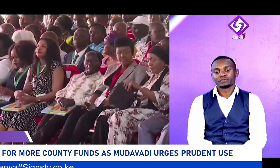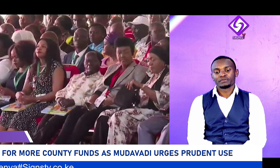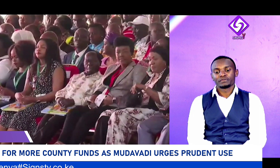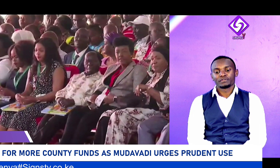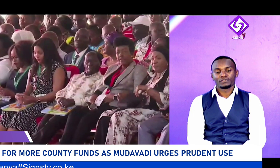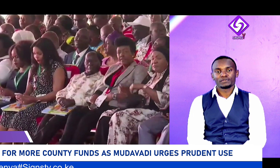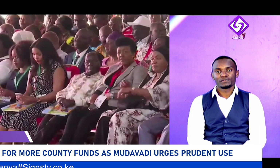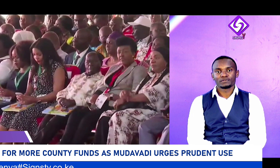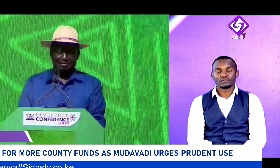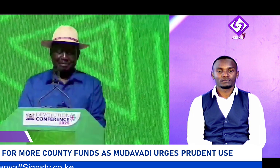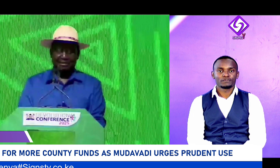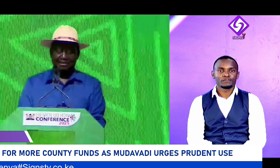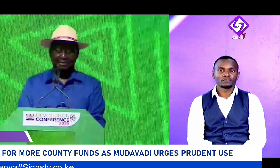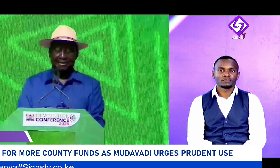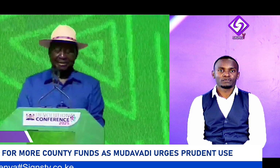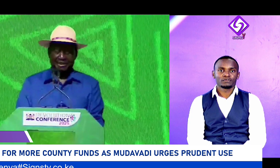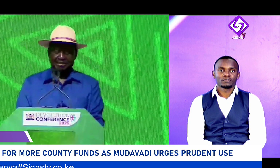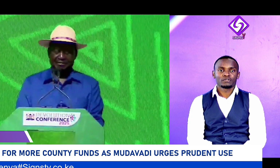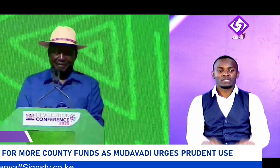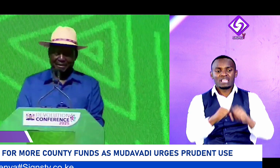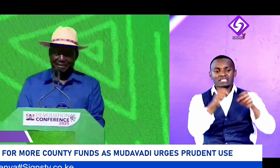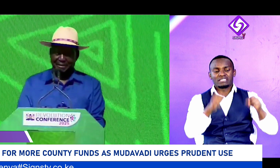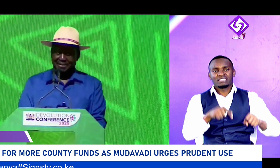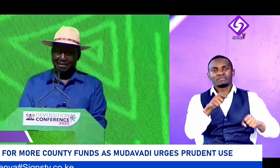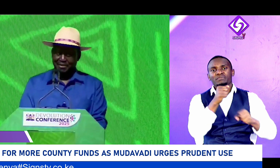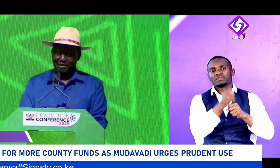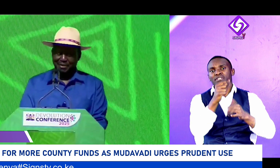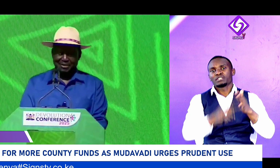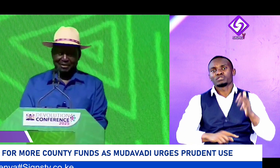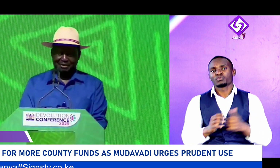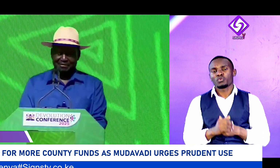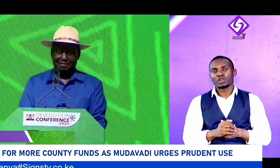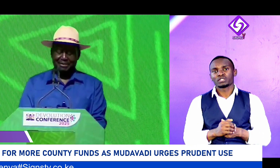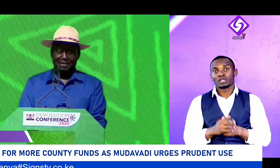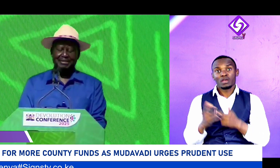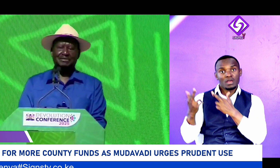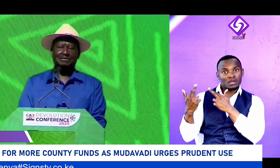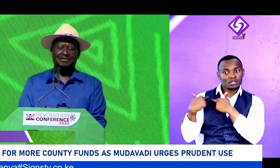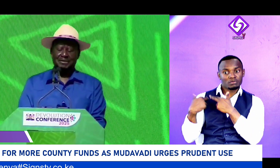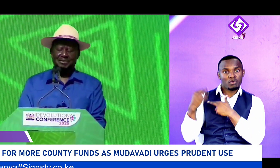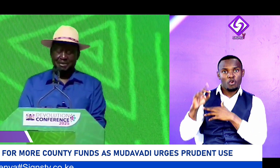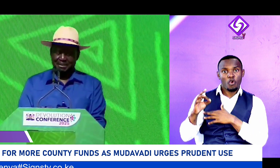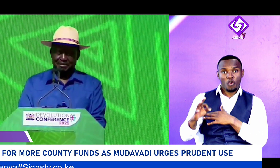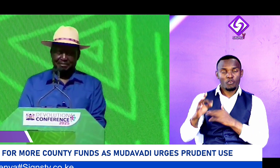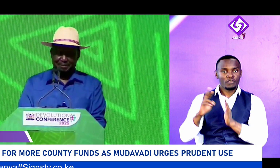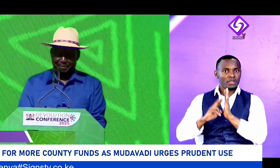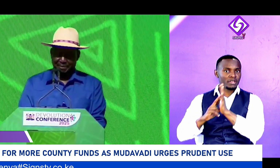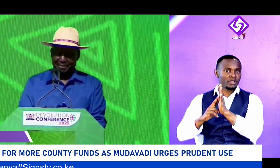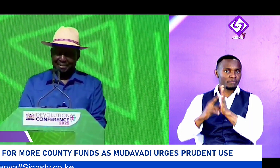The only thing this system does is to pervert the role of the representative of the people